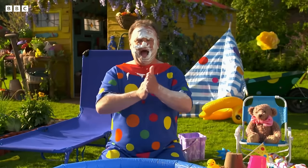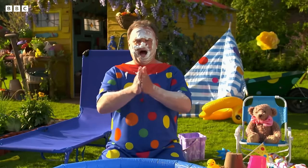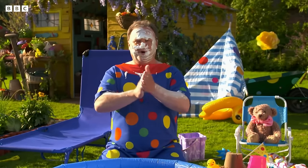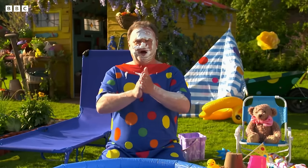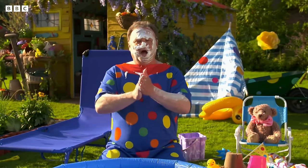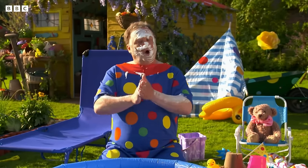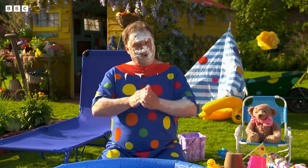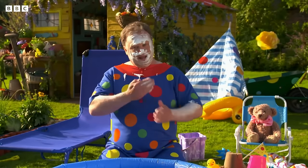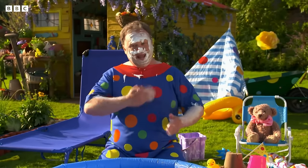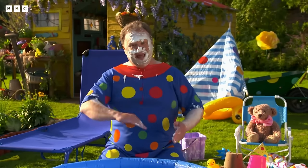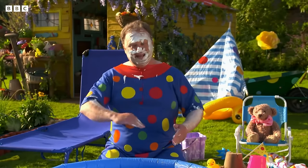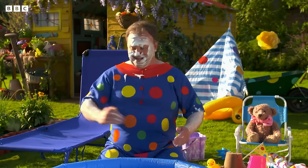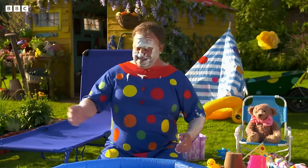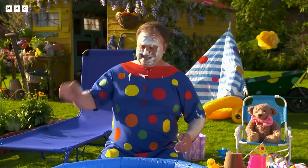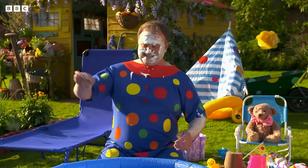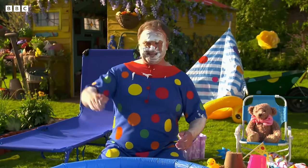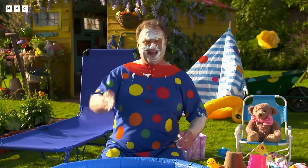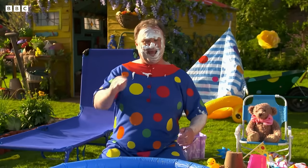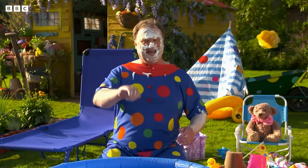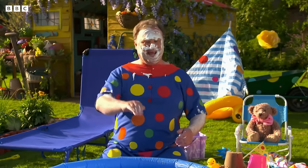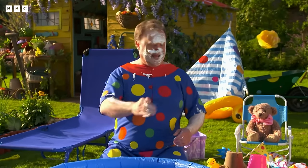Now, we need the sea!